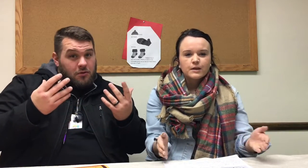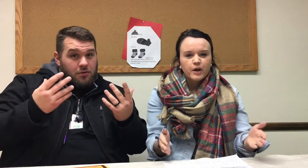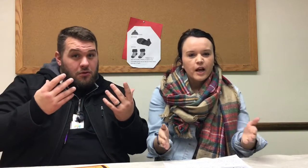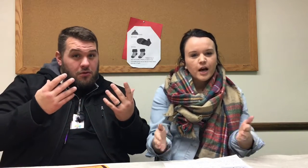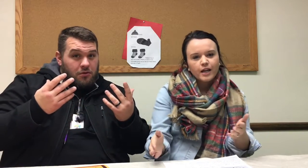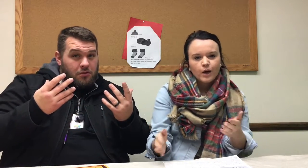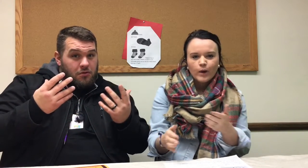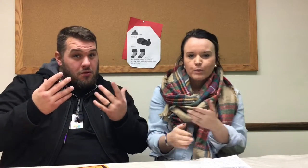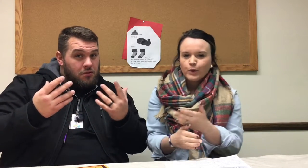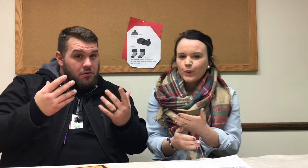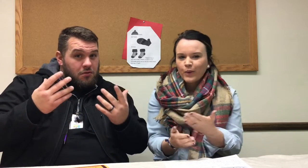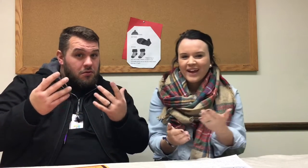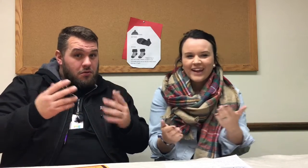celebrate Hanukkah, wear blue and white.